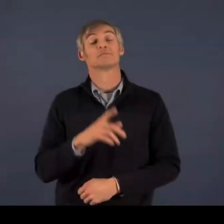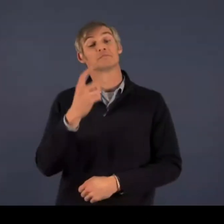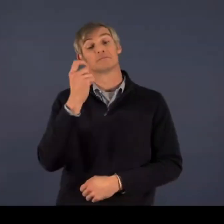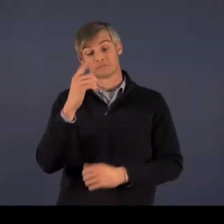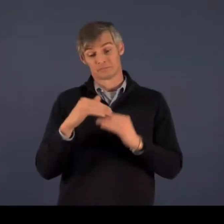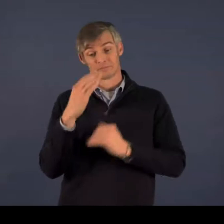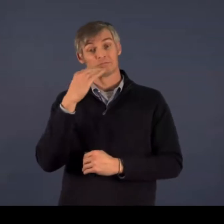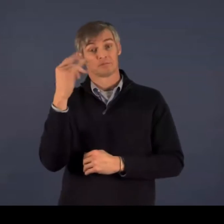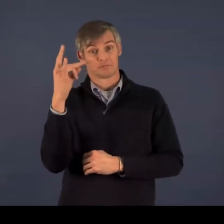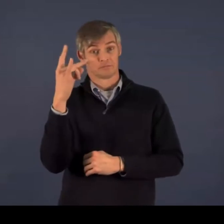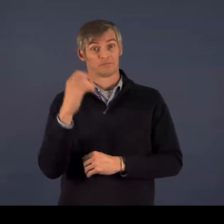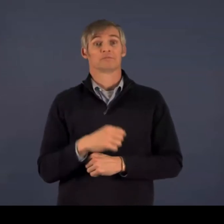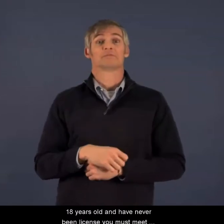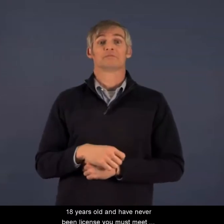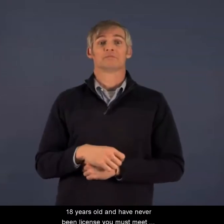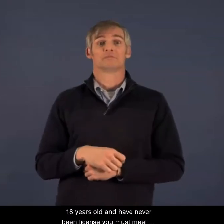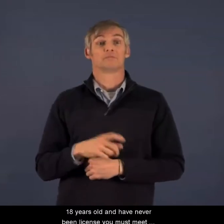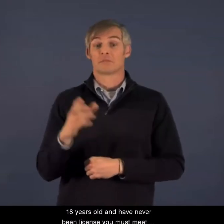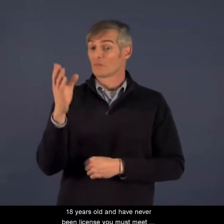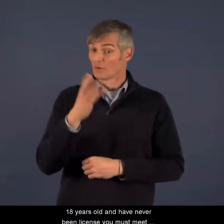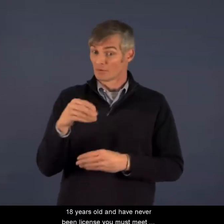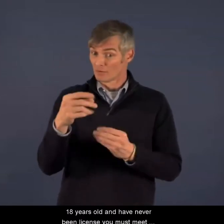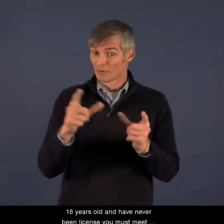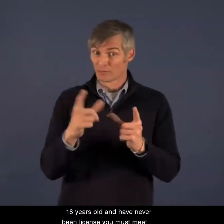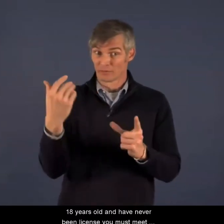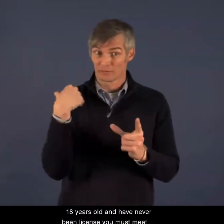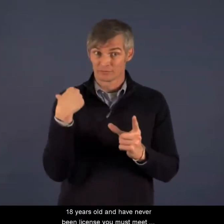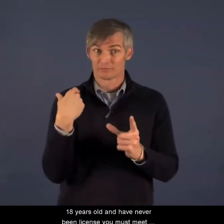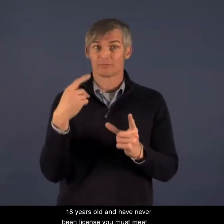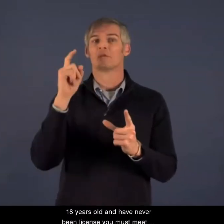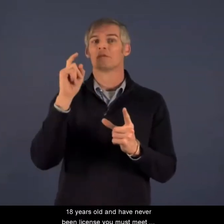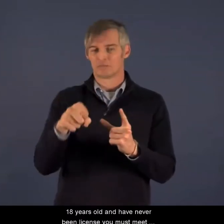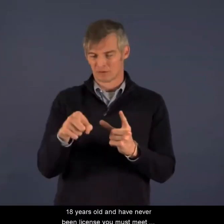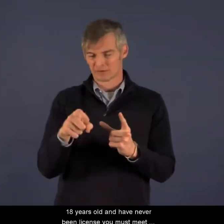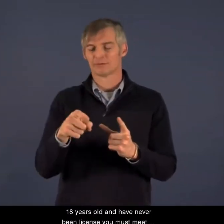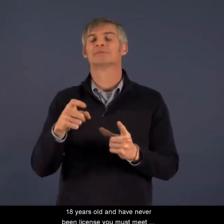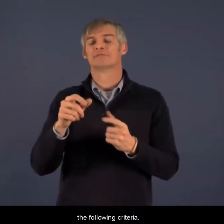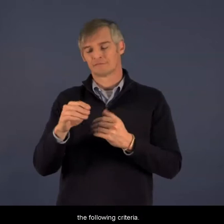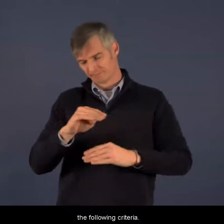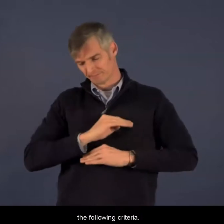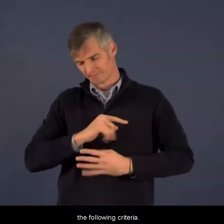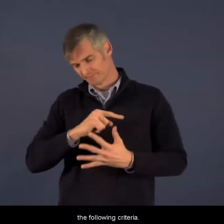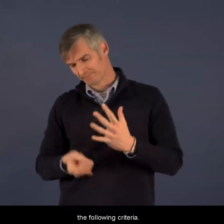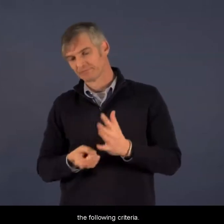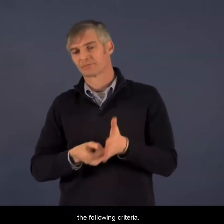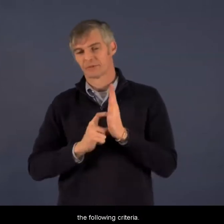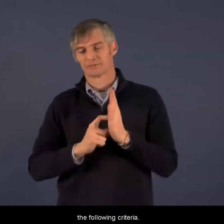If you are at least 18 years old and have never been licensed you must meet the following criteria.